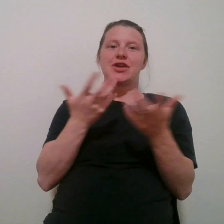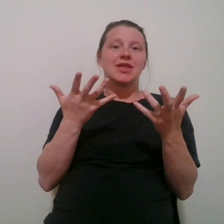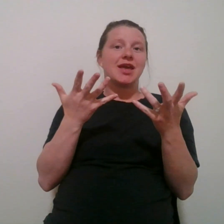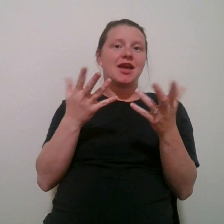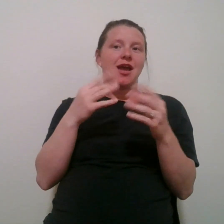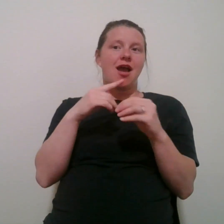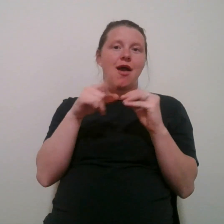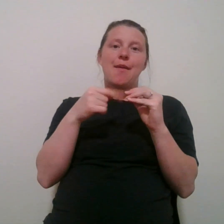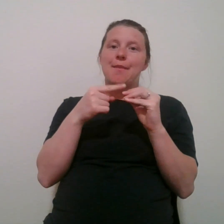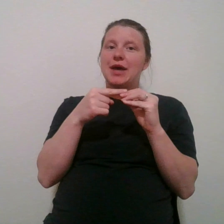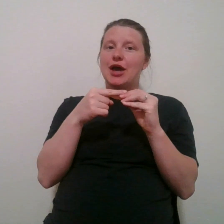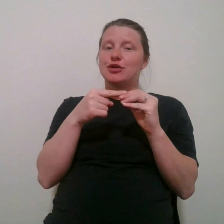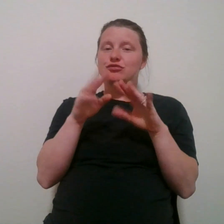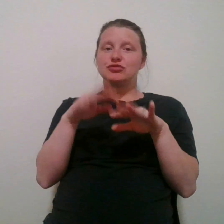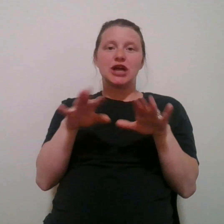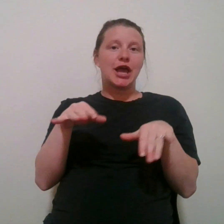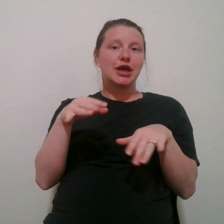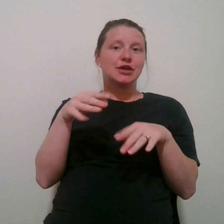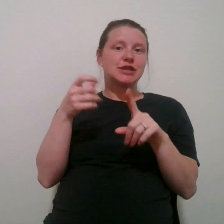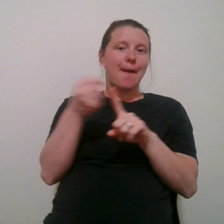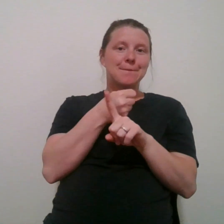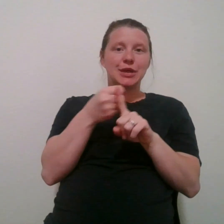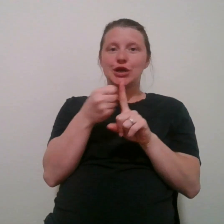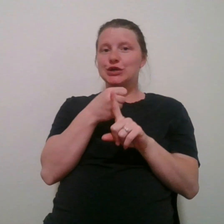neglect. And I think that it will be good if we do